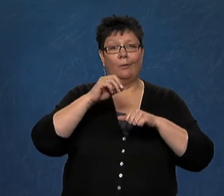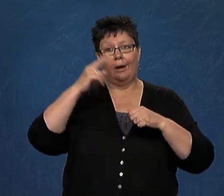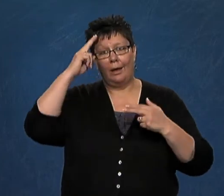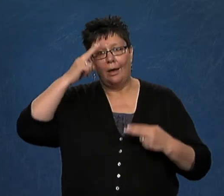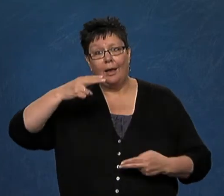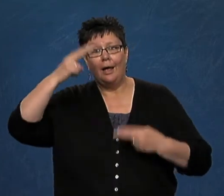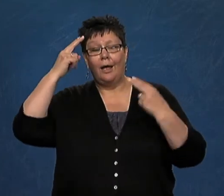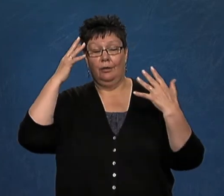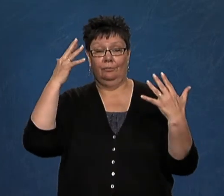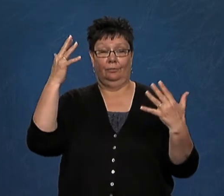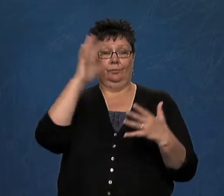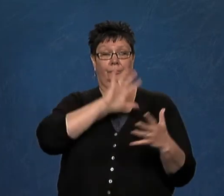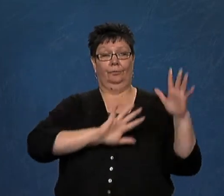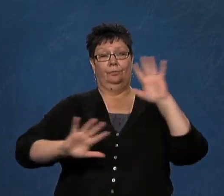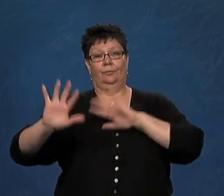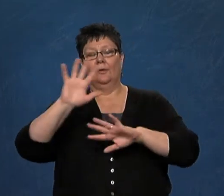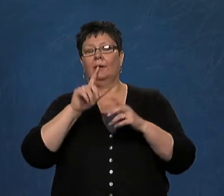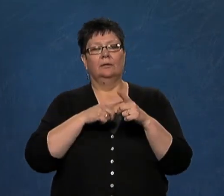are taking medication or they are